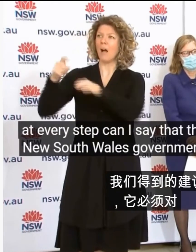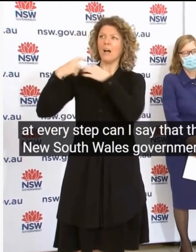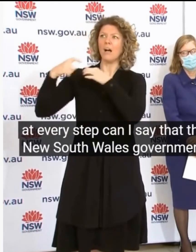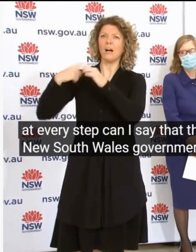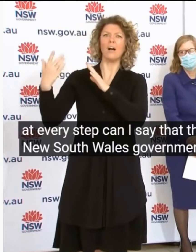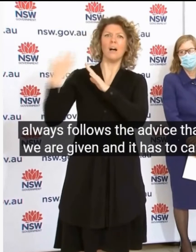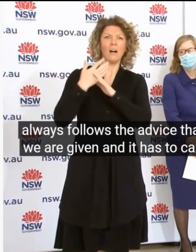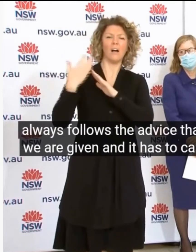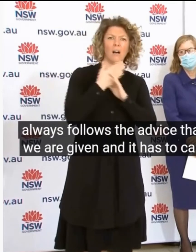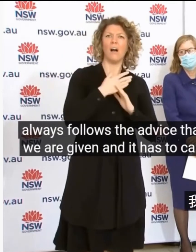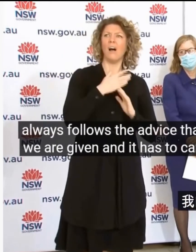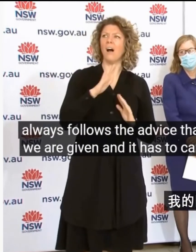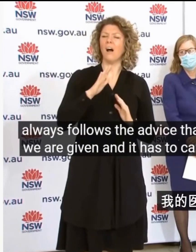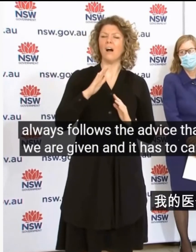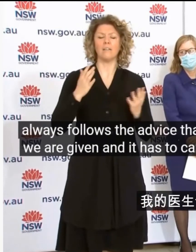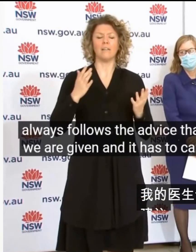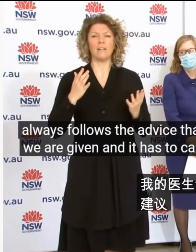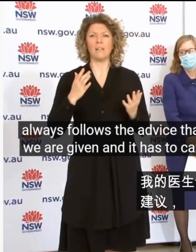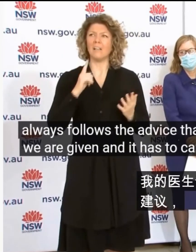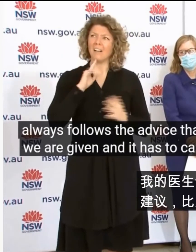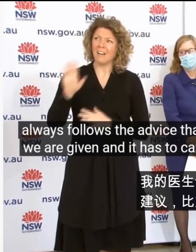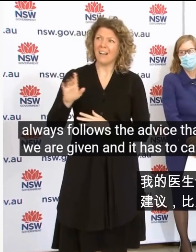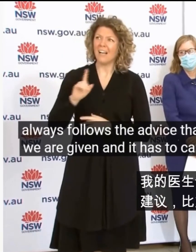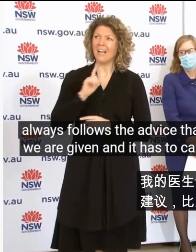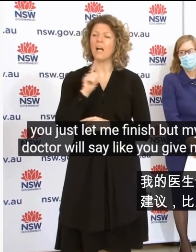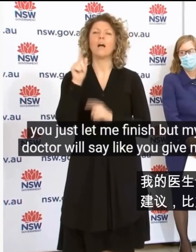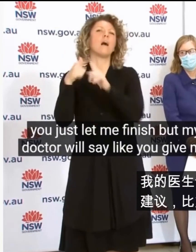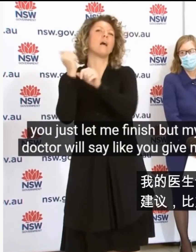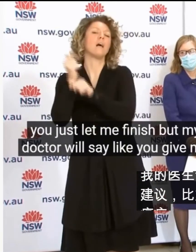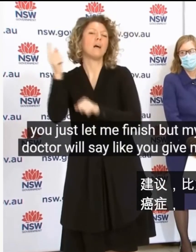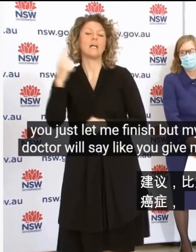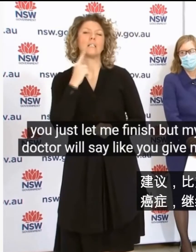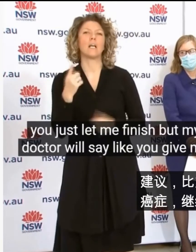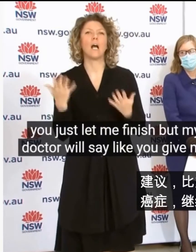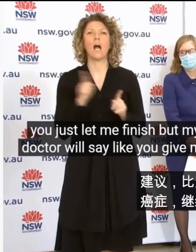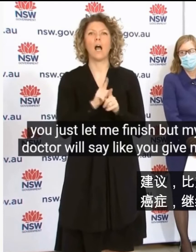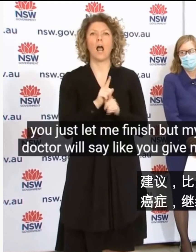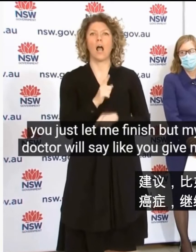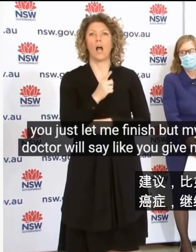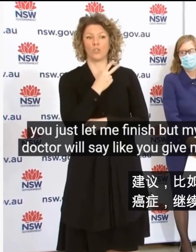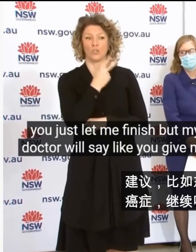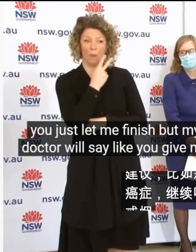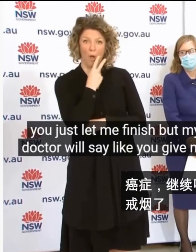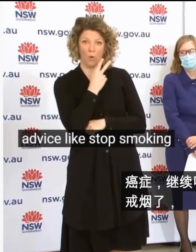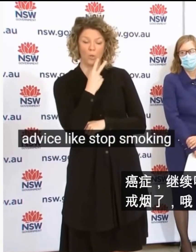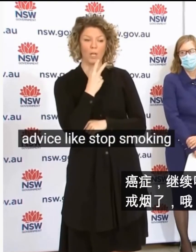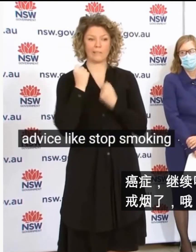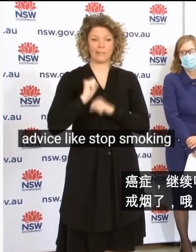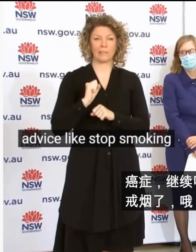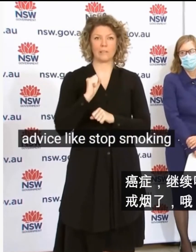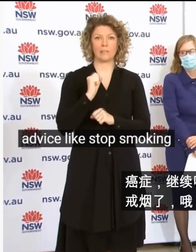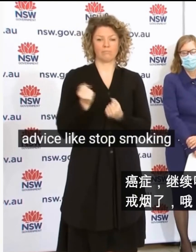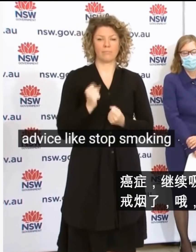finish? Hang on, sorry for a minute. But my doctor will say, will give me advice like, stop smoking and not get cancer, keep smoking, get cancer. I stop